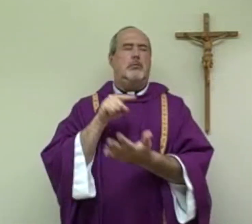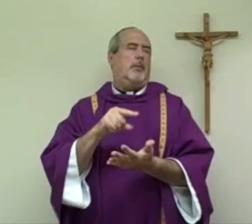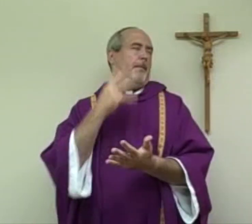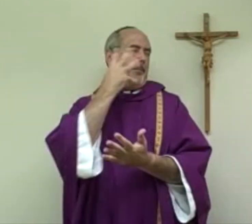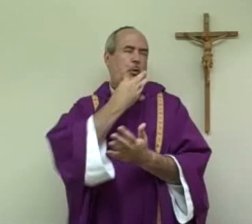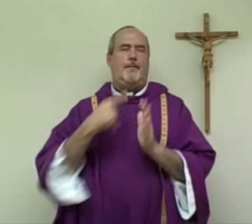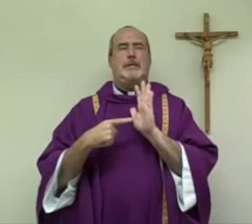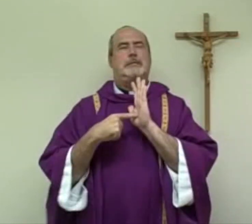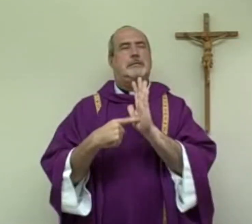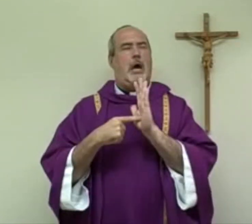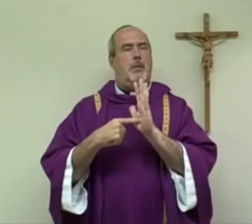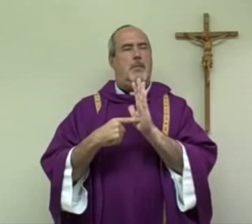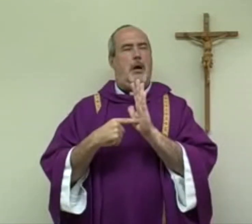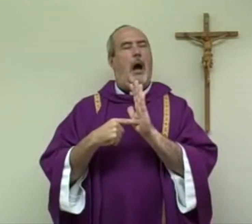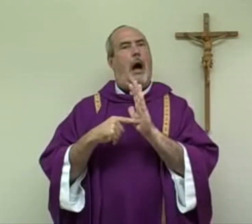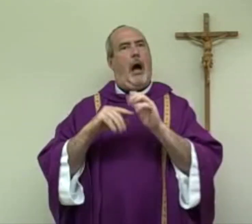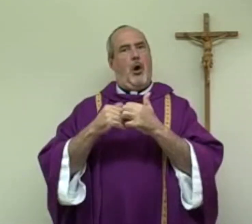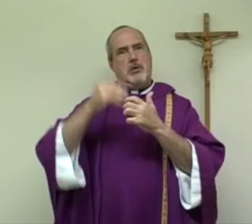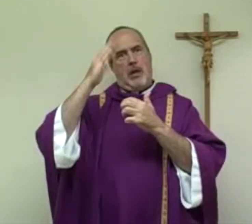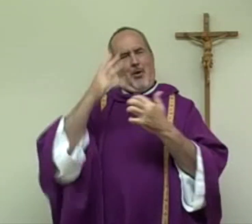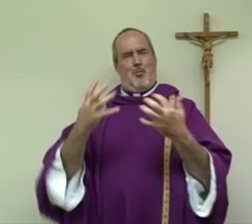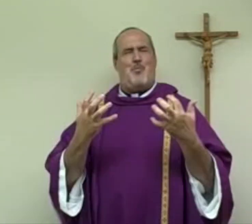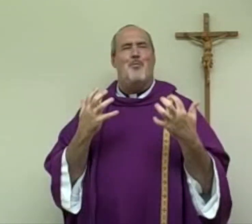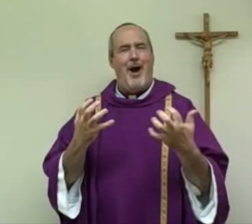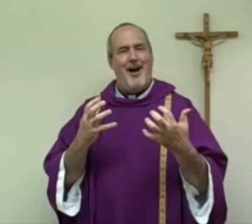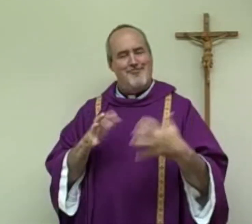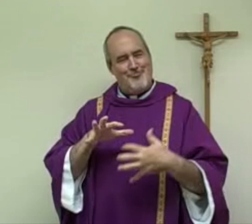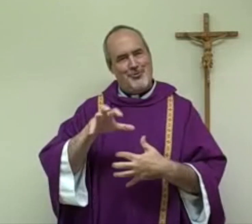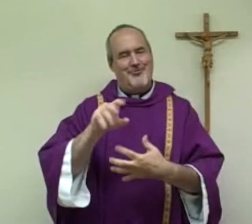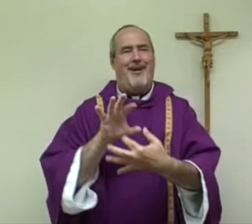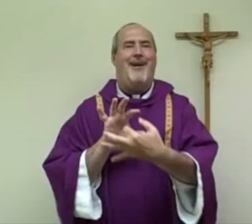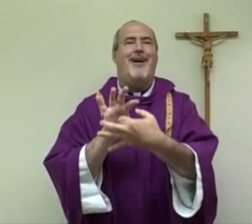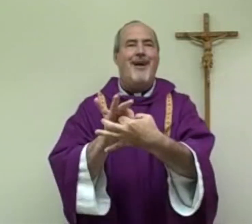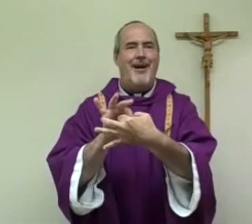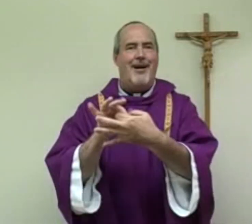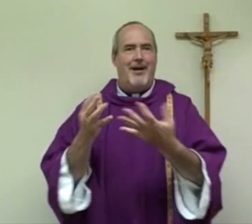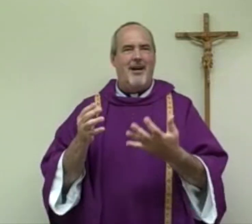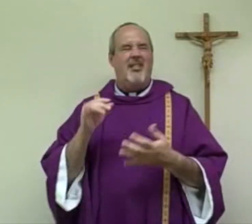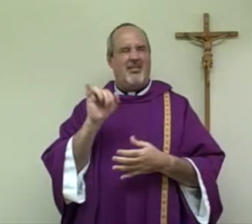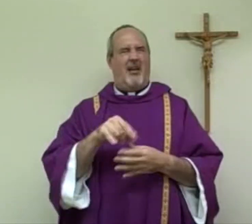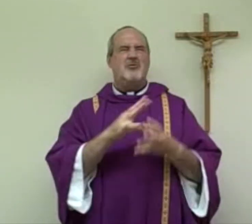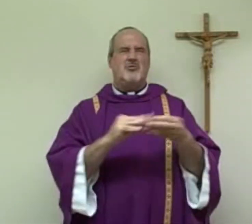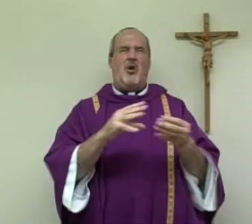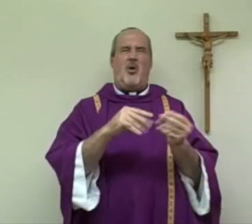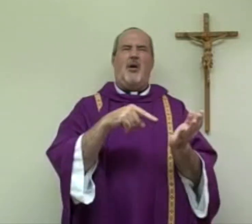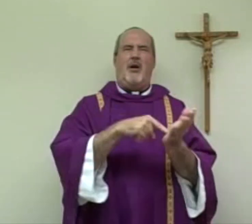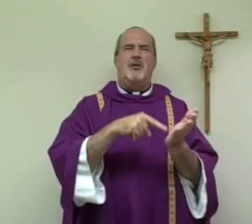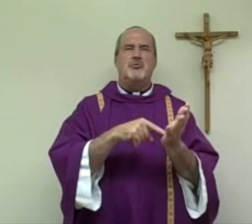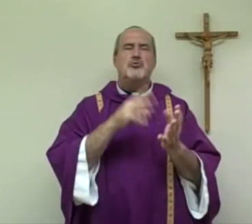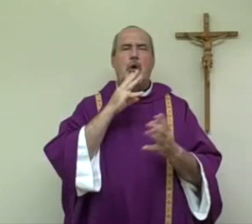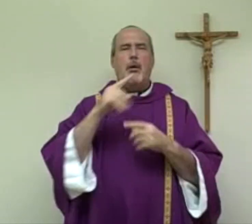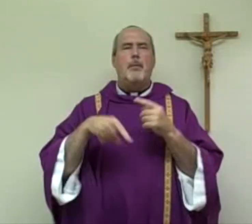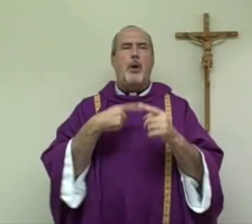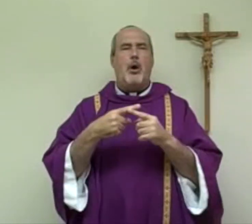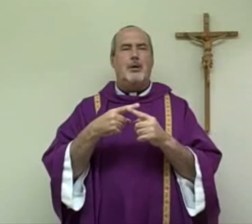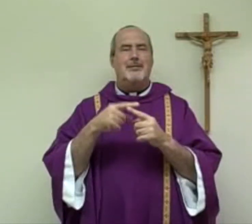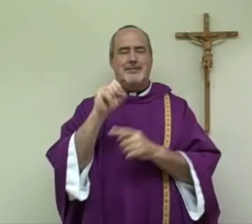him. And the gospel today is such a great example of how God wants to reach out and connect with each and every one of